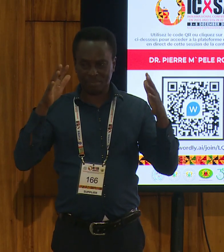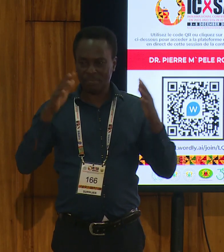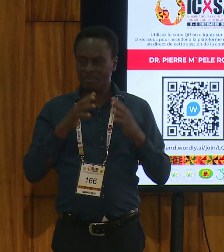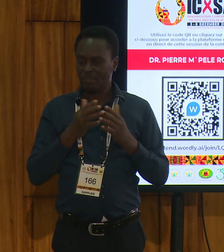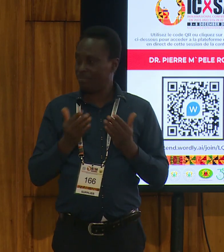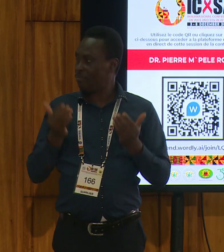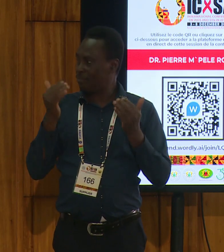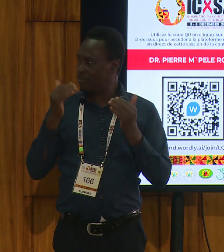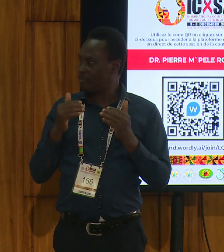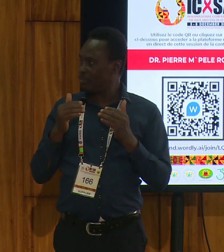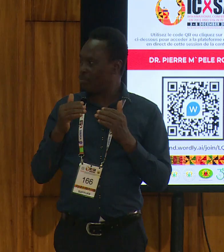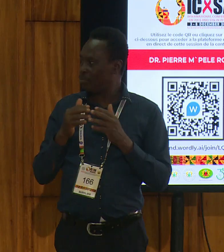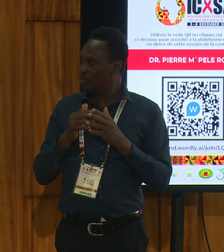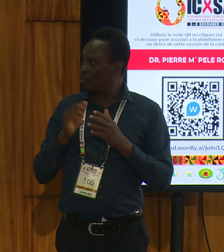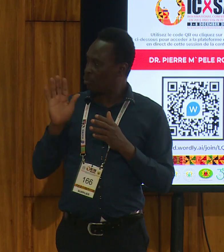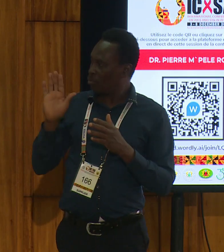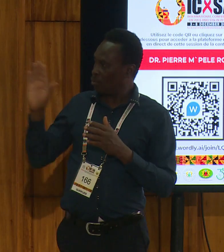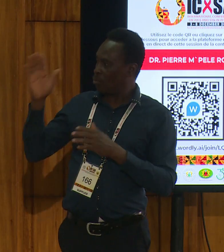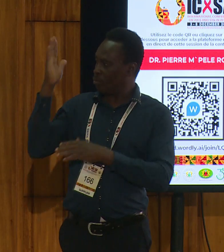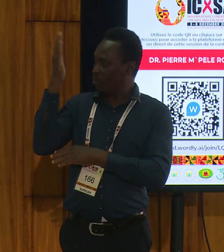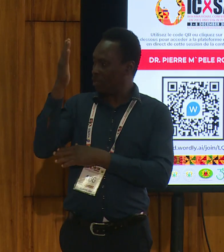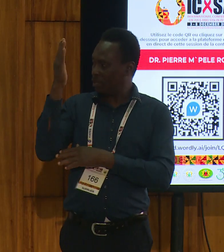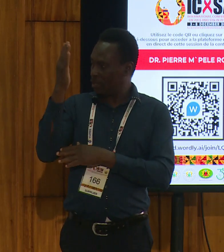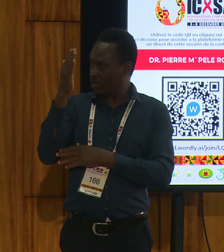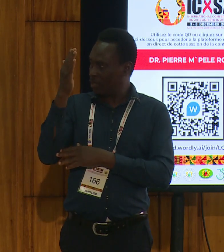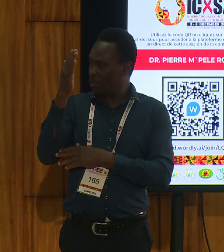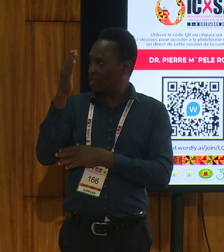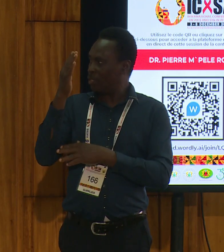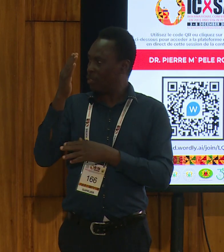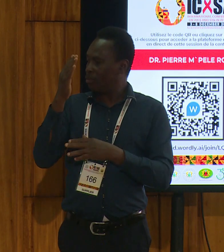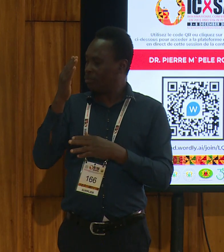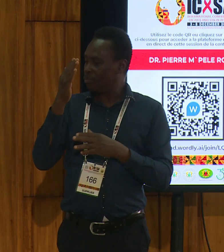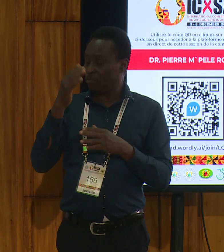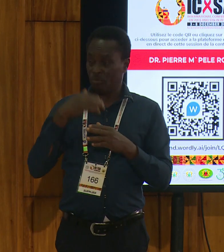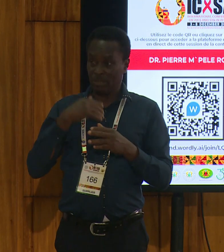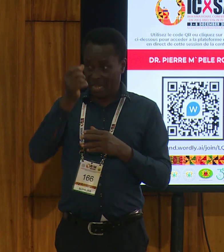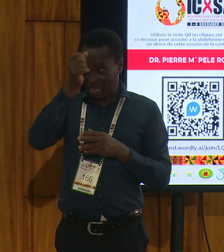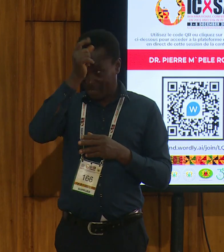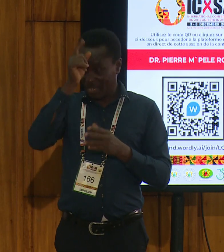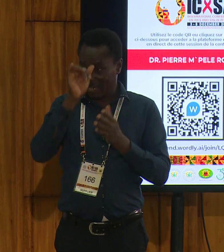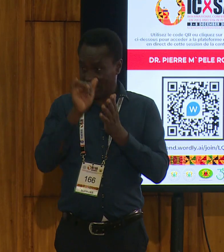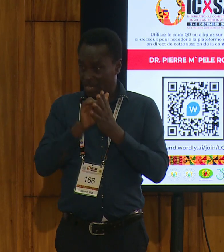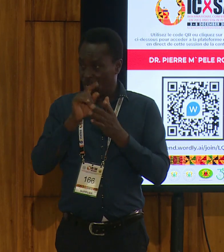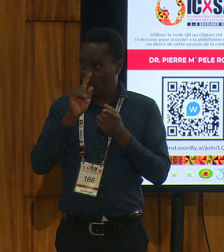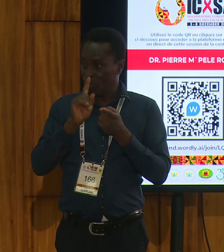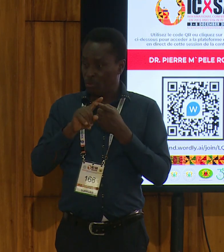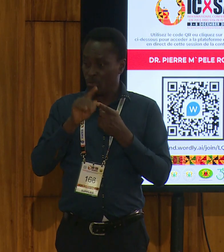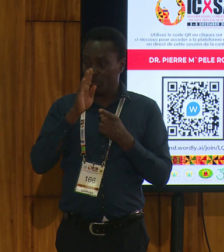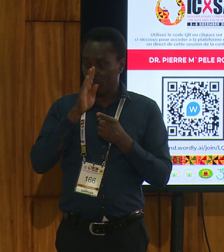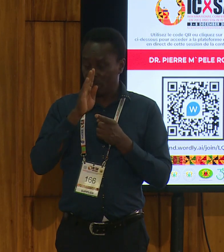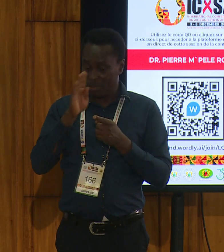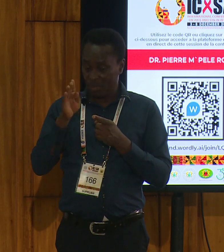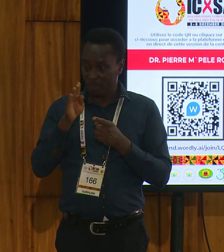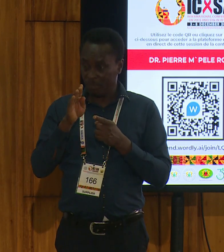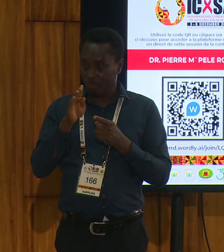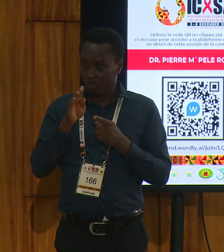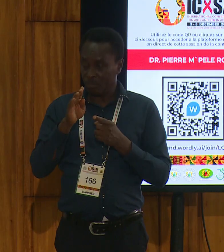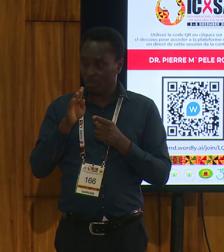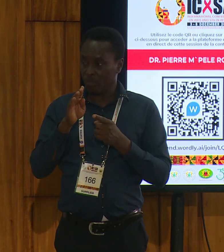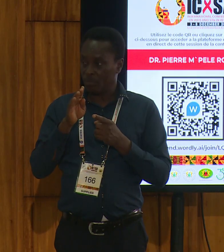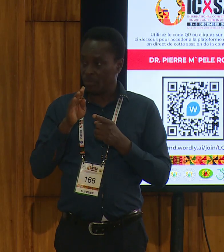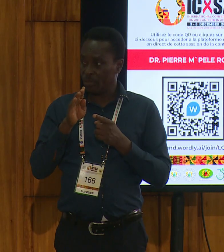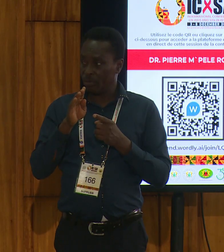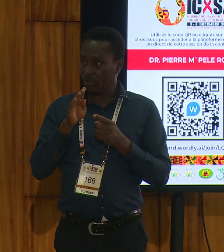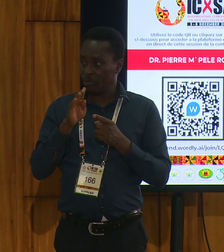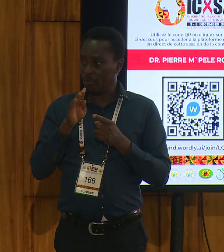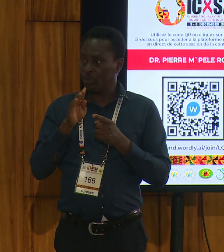Manuel, thanks also for your presentation, and we understand that to be preventing, soy prevenção,